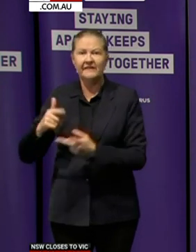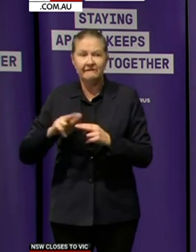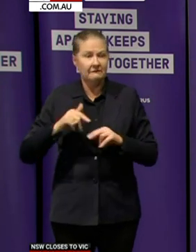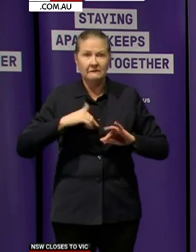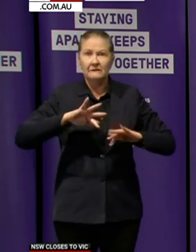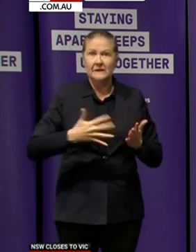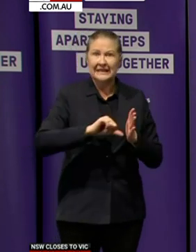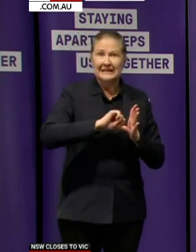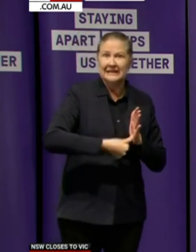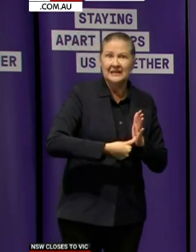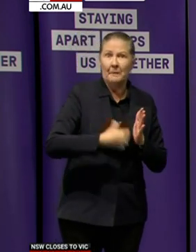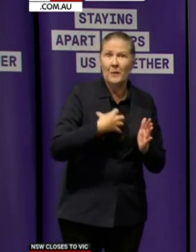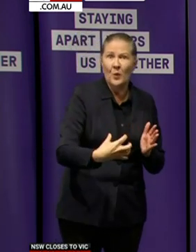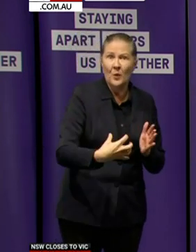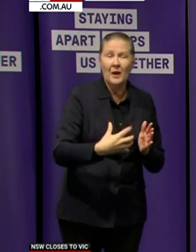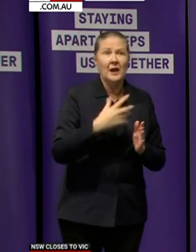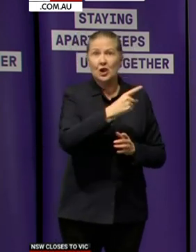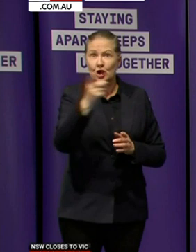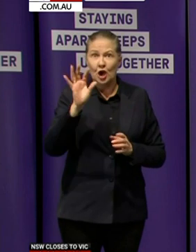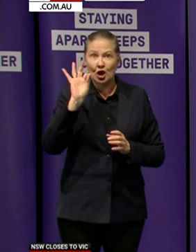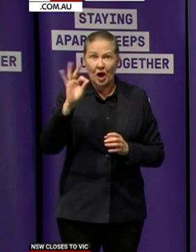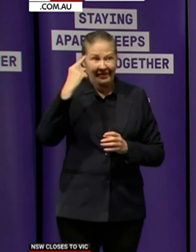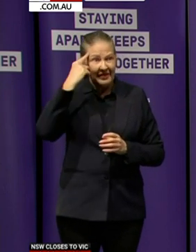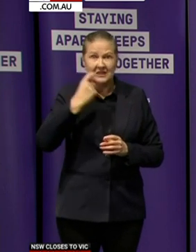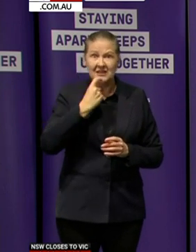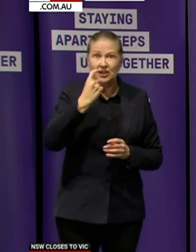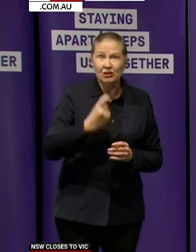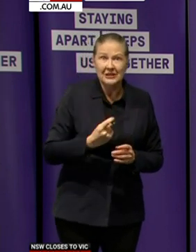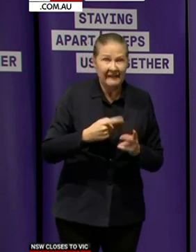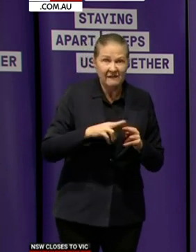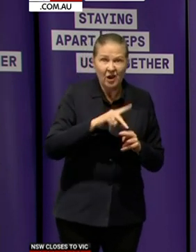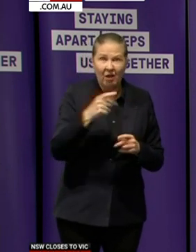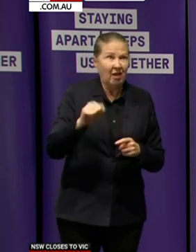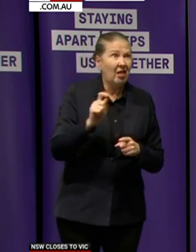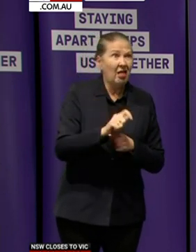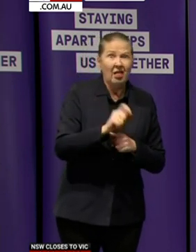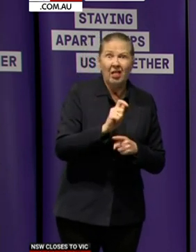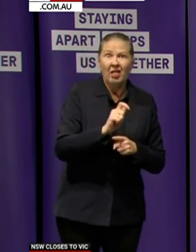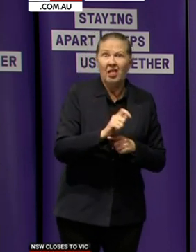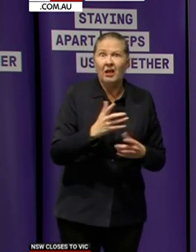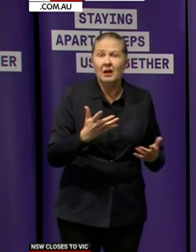taken, and if we all don't start taking this a little more seriously than we have been, then we